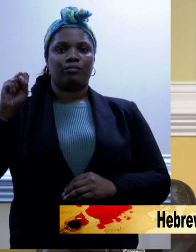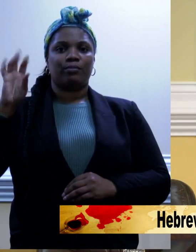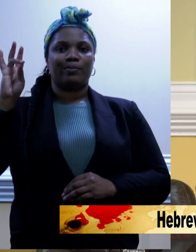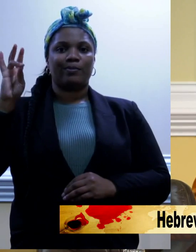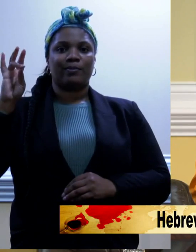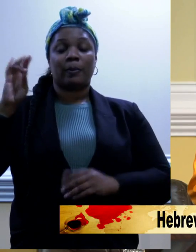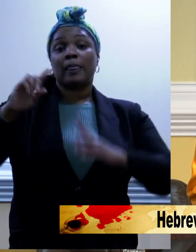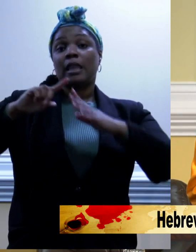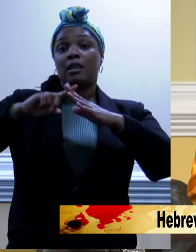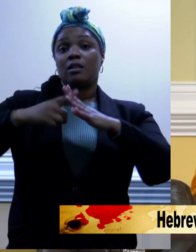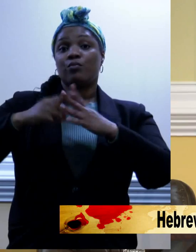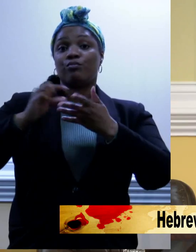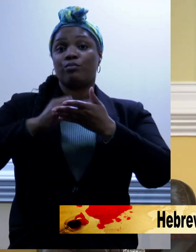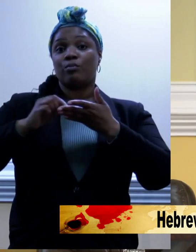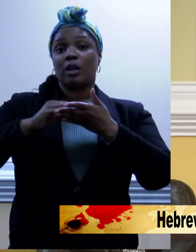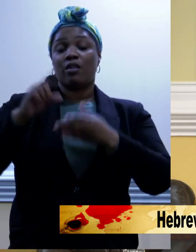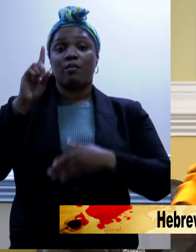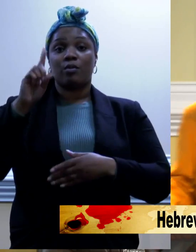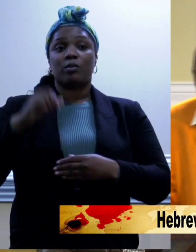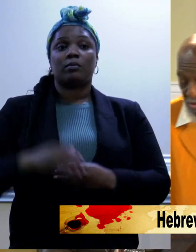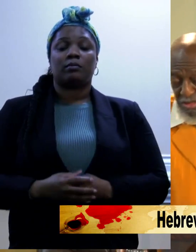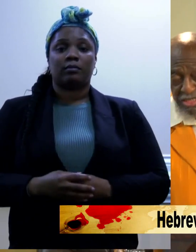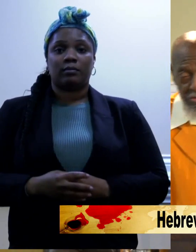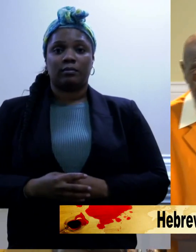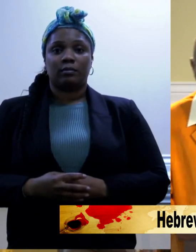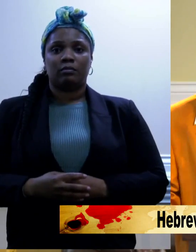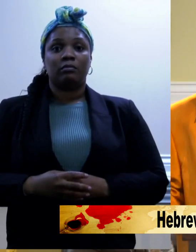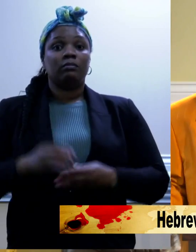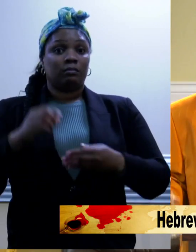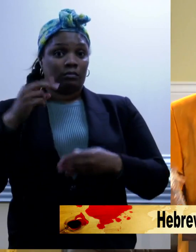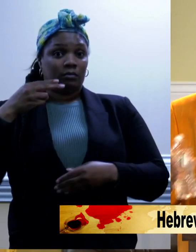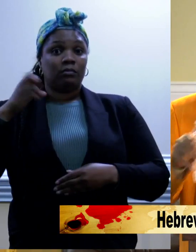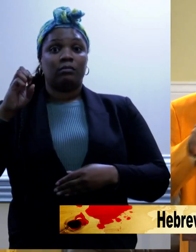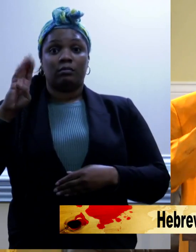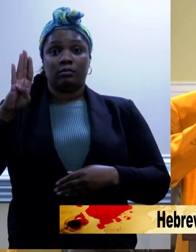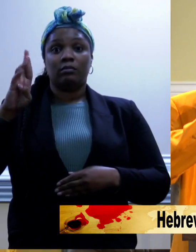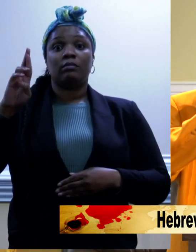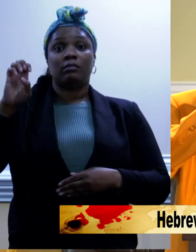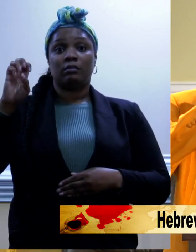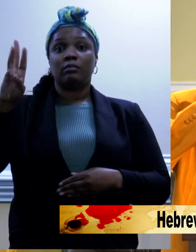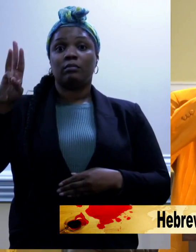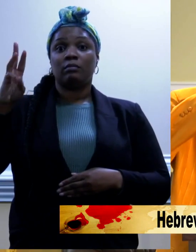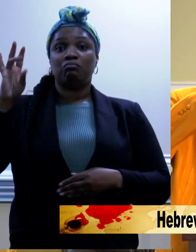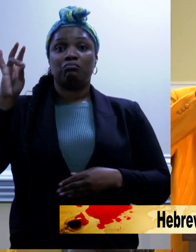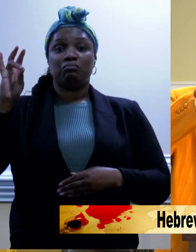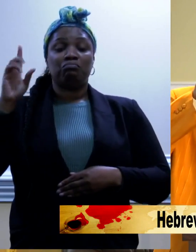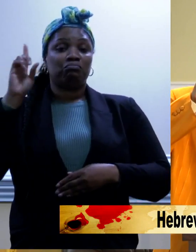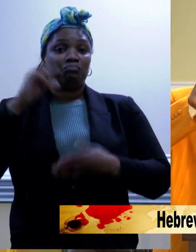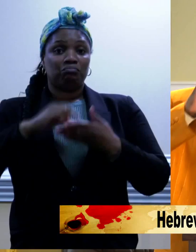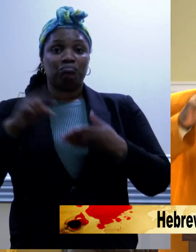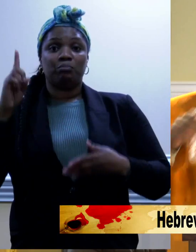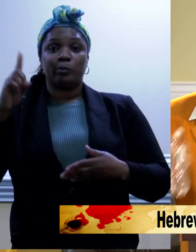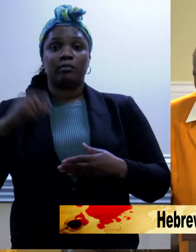And we're going to start reading that verse 1. Hebrews chapter 7 and verse 1.